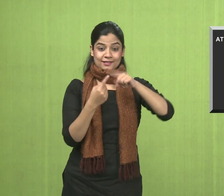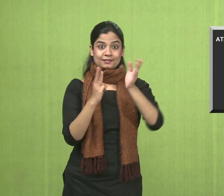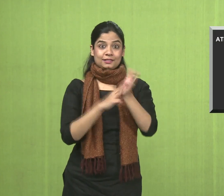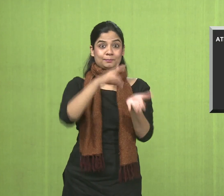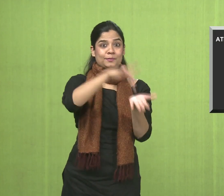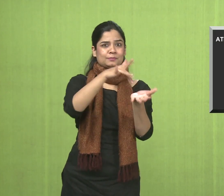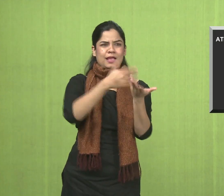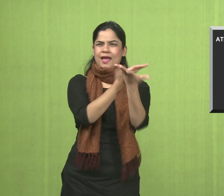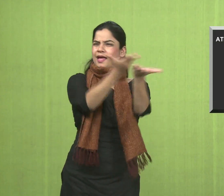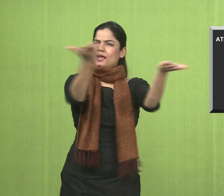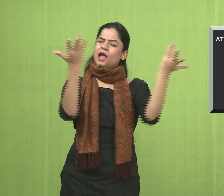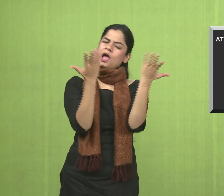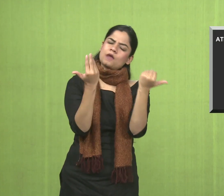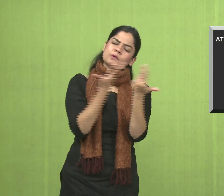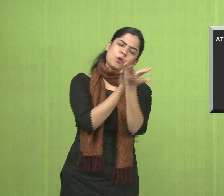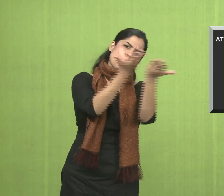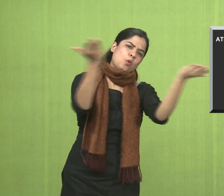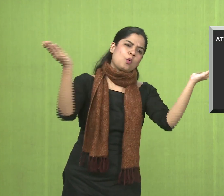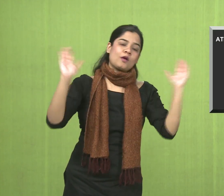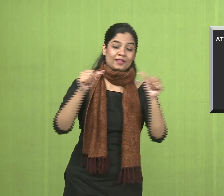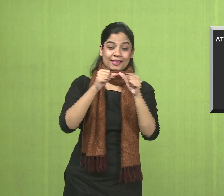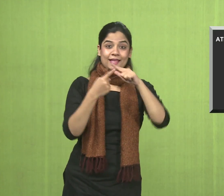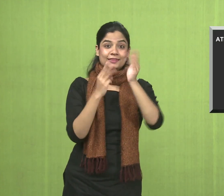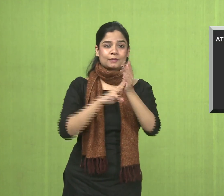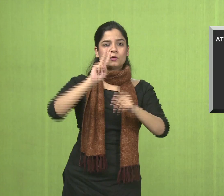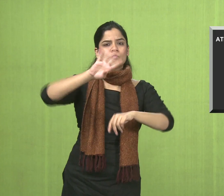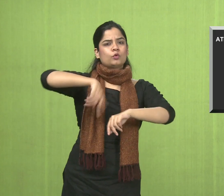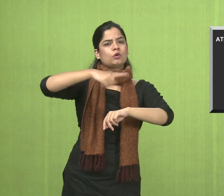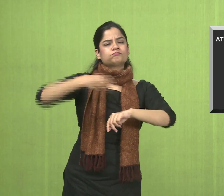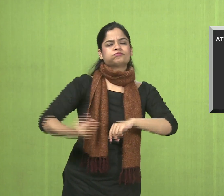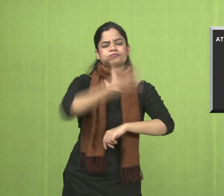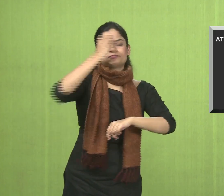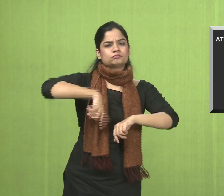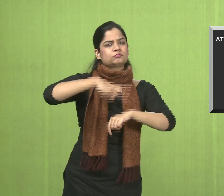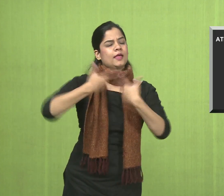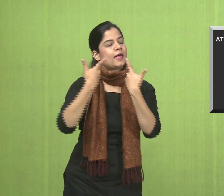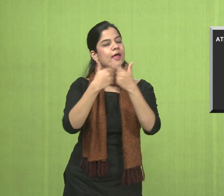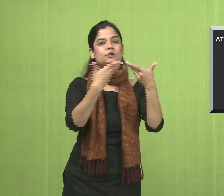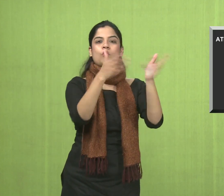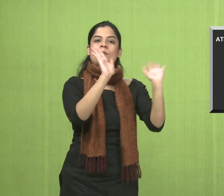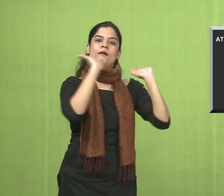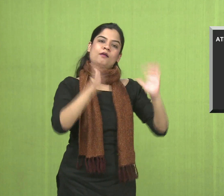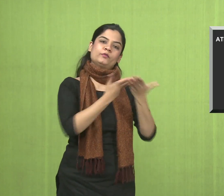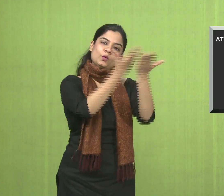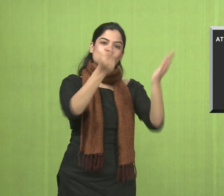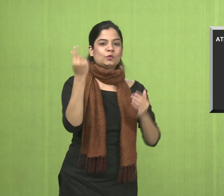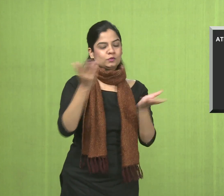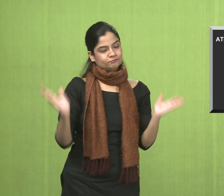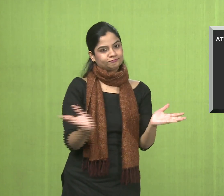card. ATM is 24 hours service and is available at any place. So you can go in a bank building or a